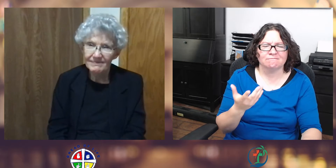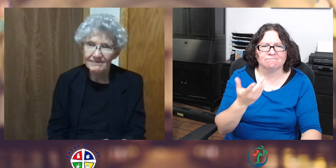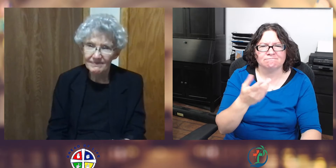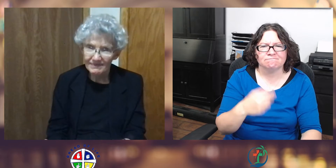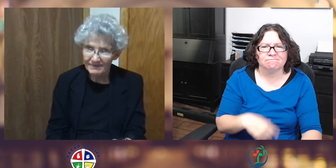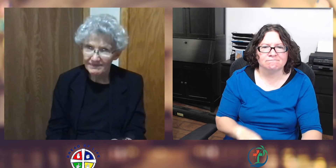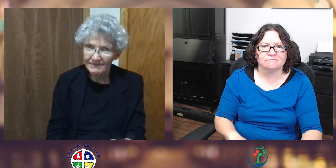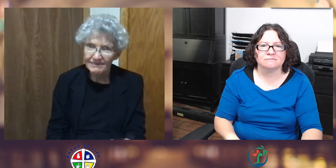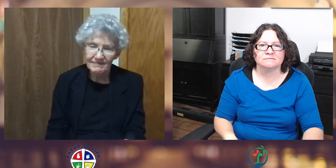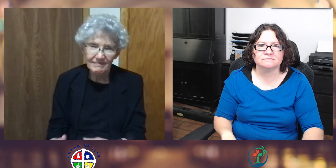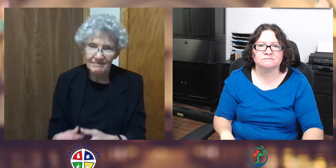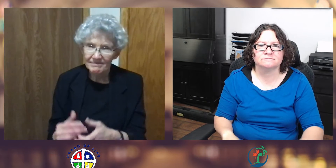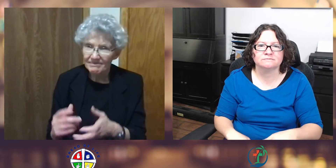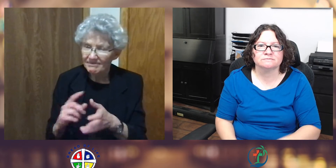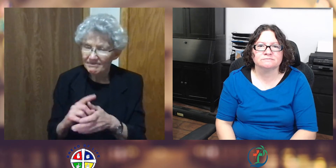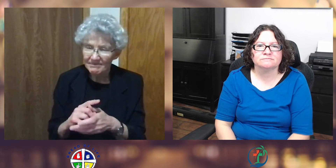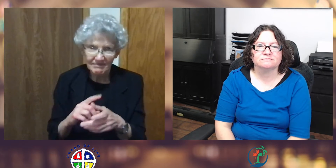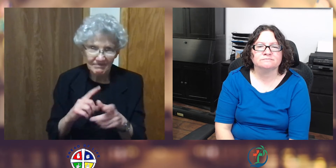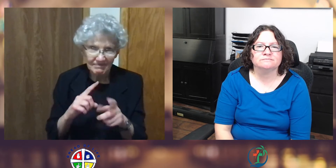Good morning.